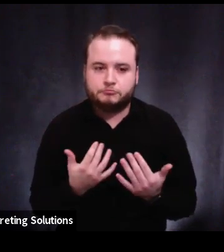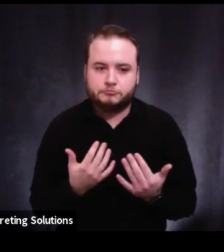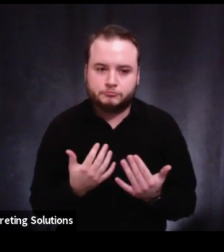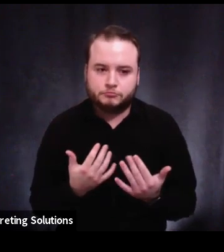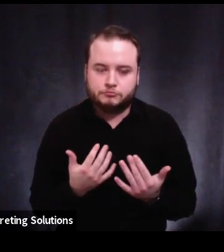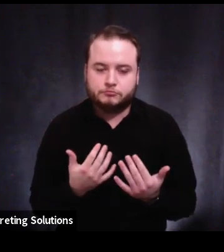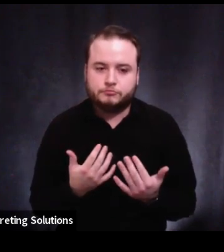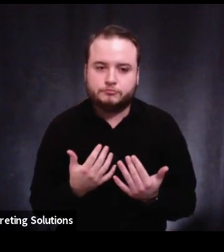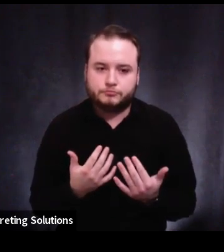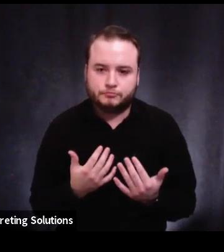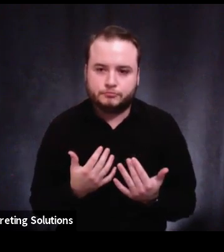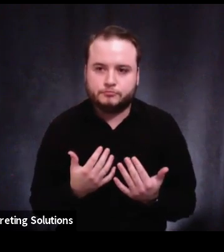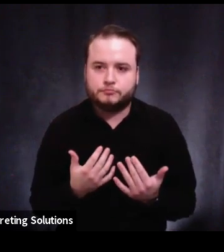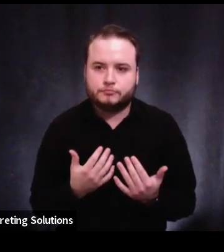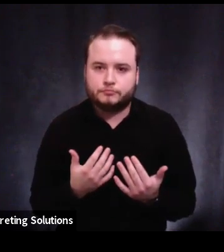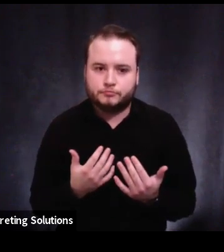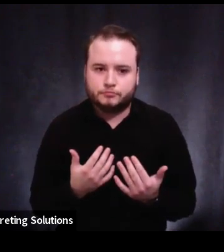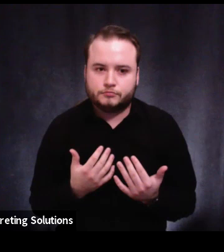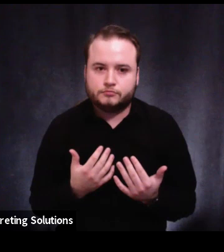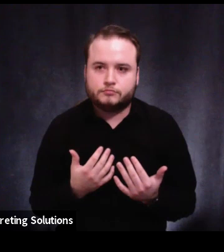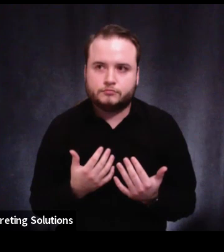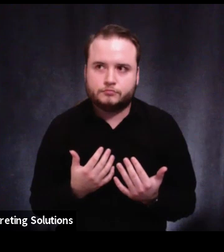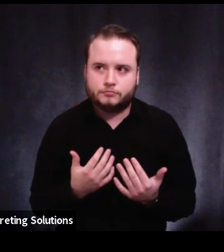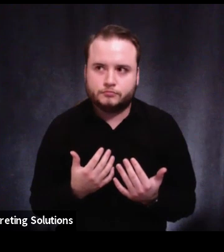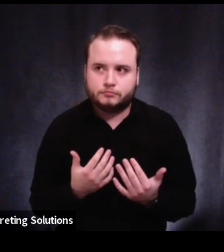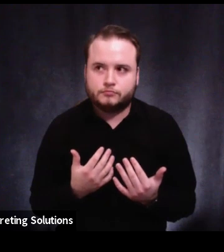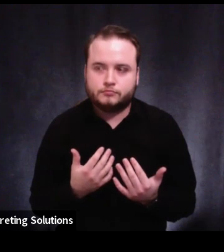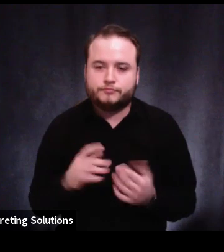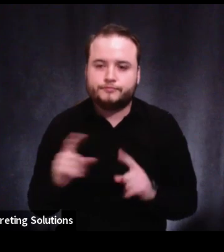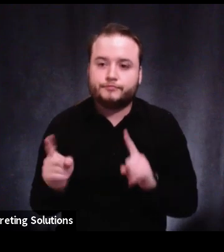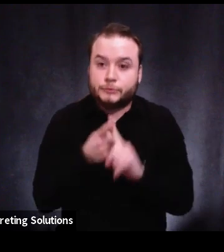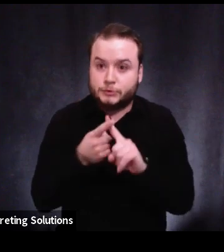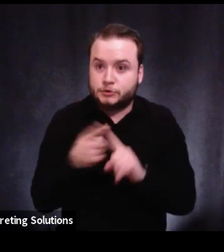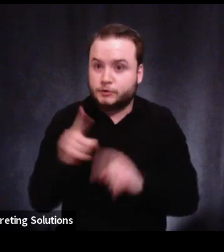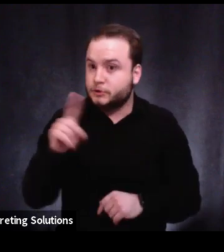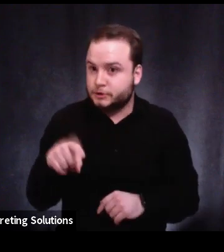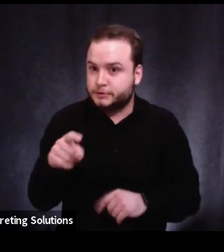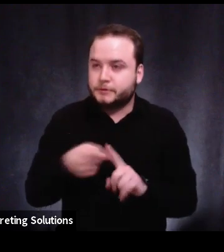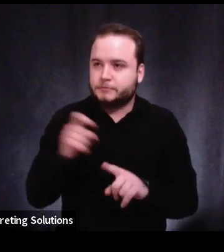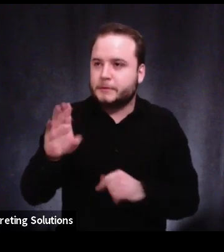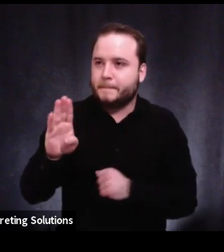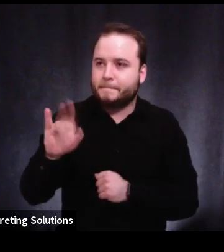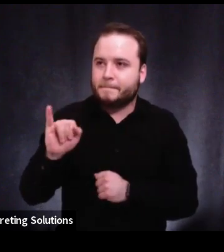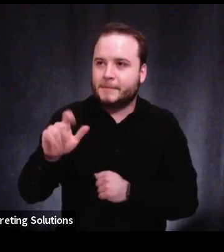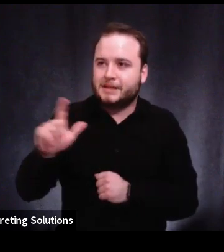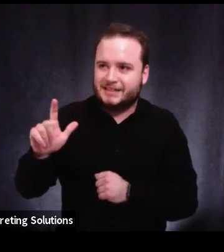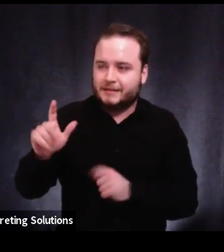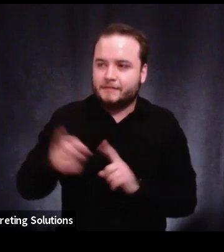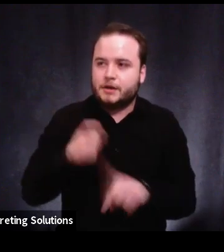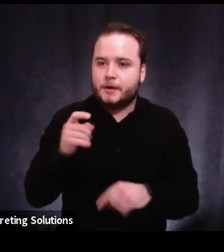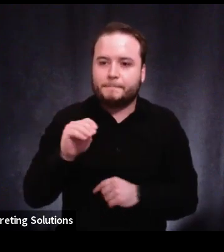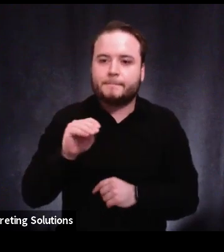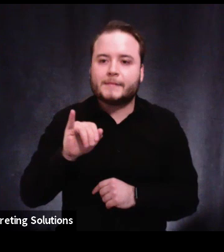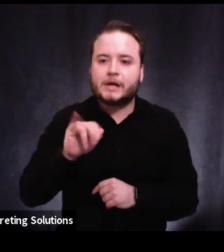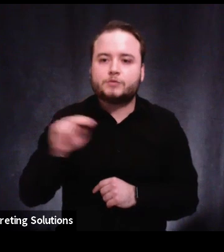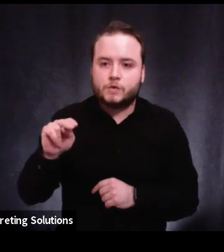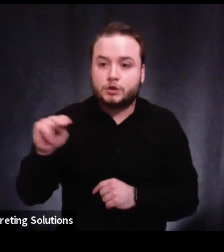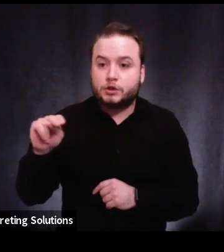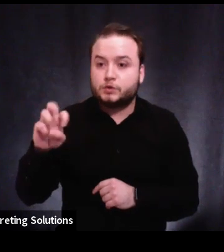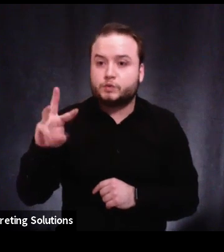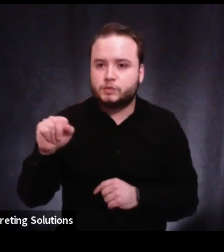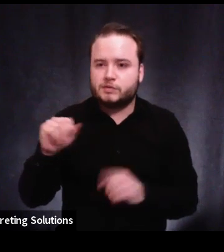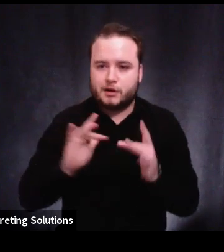Our first question comes from the line of Bill Werner of Minnesota News Network. Your line is open. Thank you, and thank